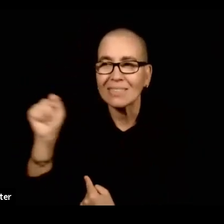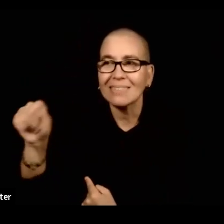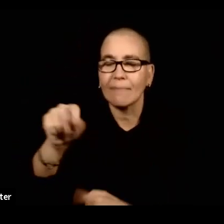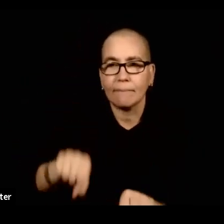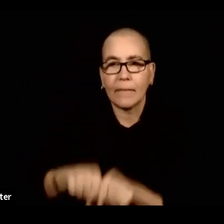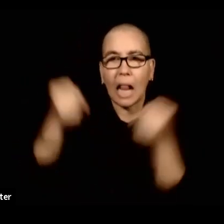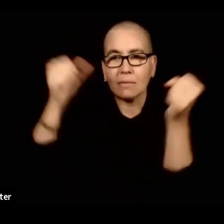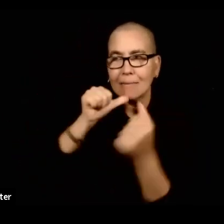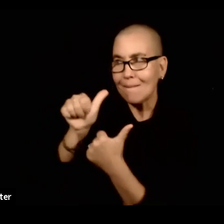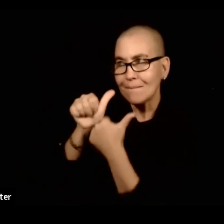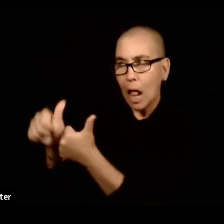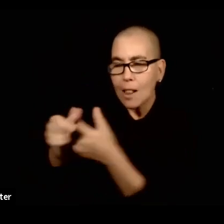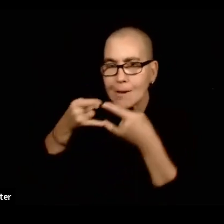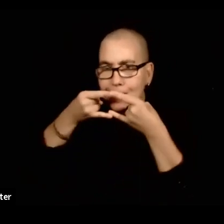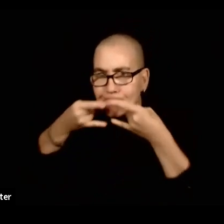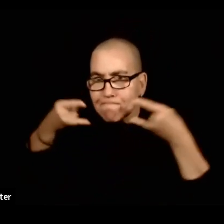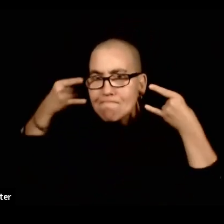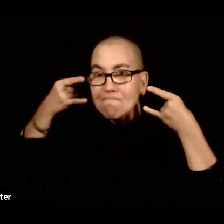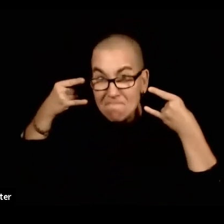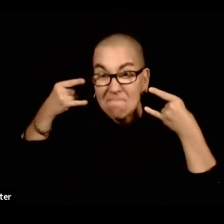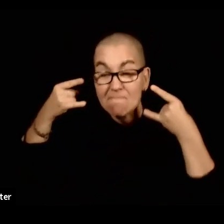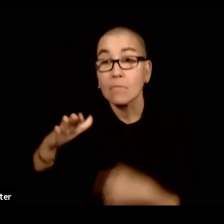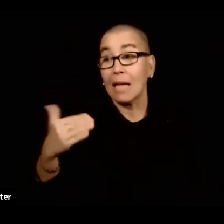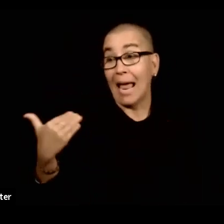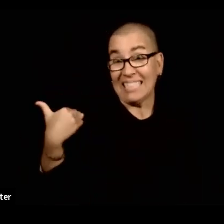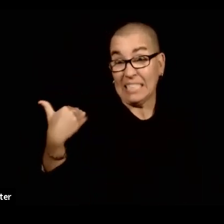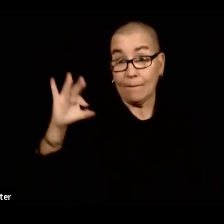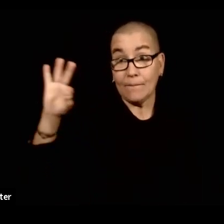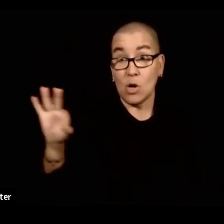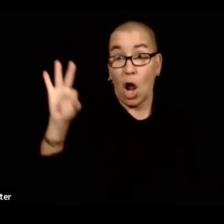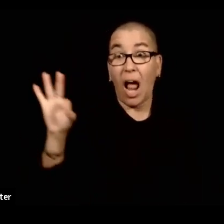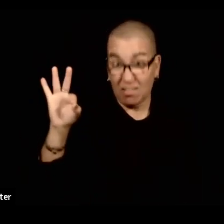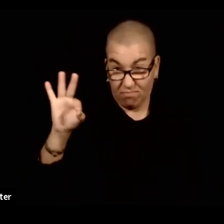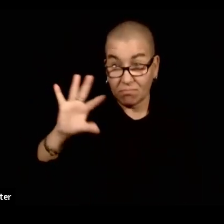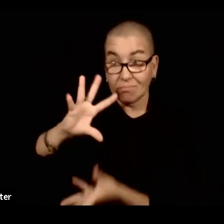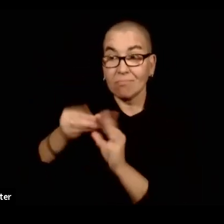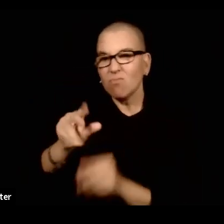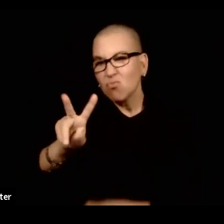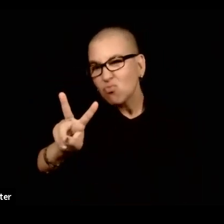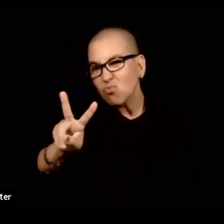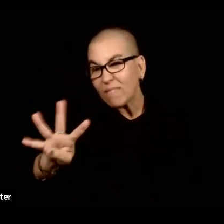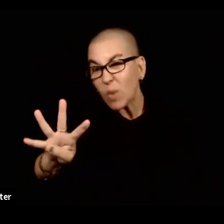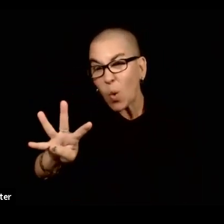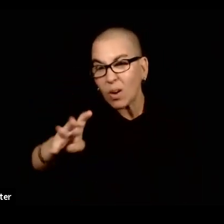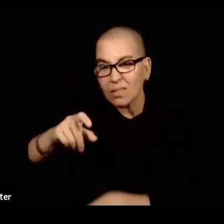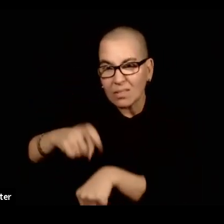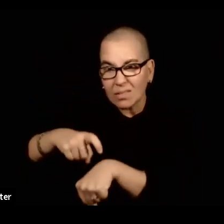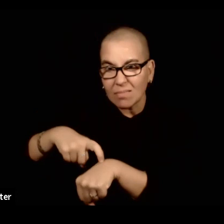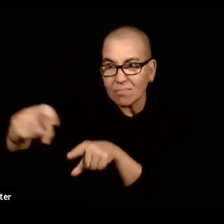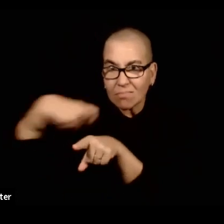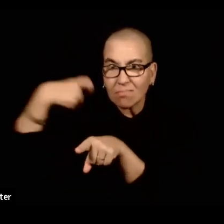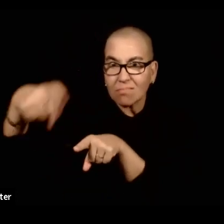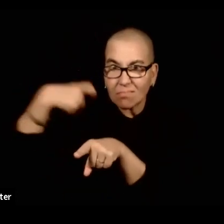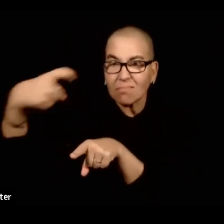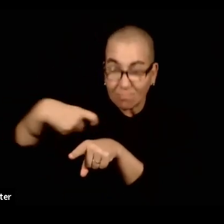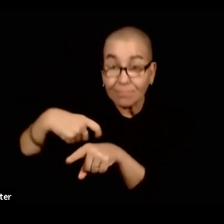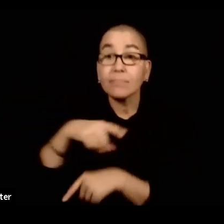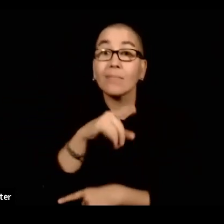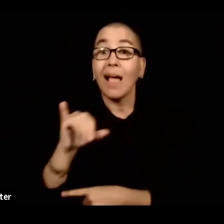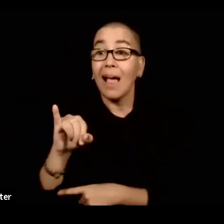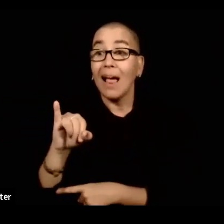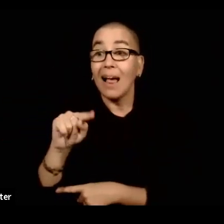hear of events like the rodeo in Itasca County or reports of the Sturgis rally going ahead later this month, it's